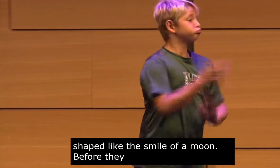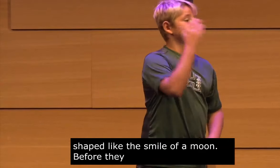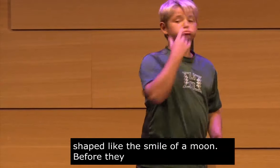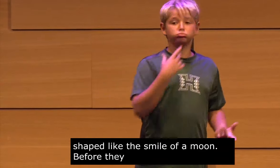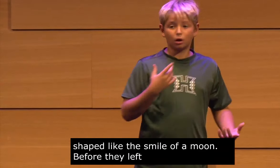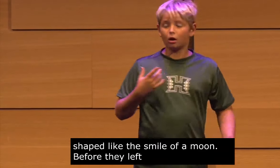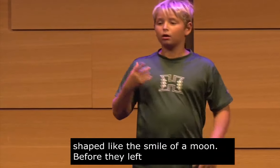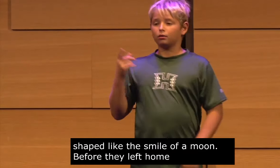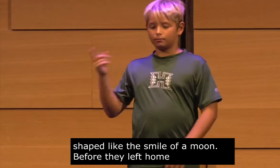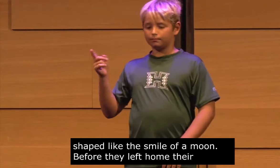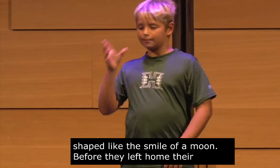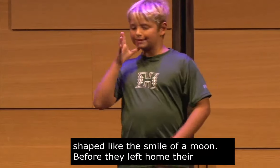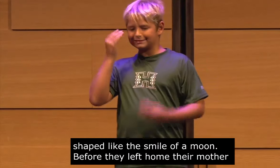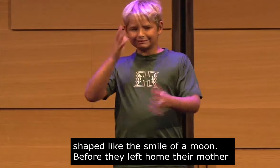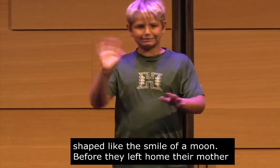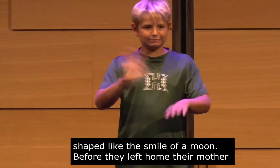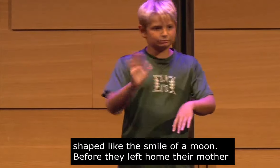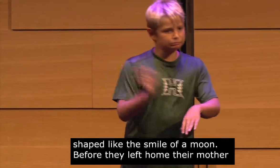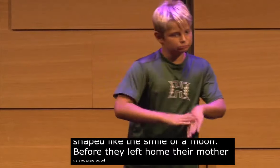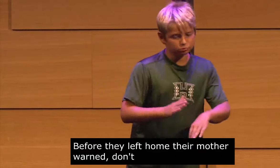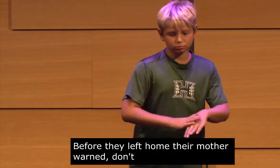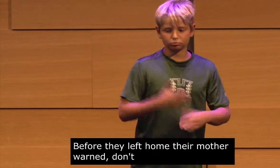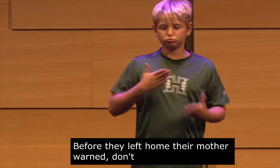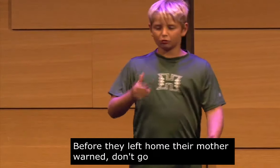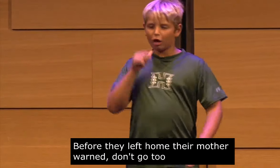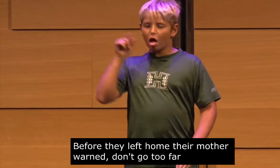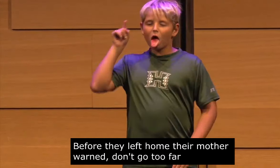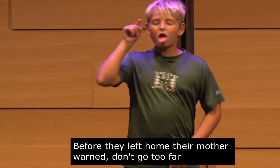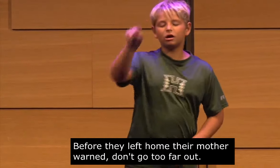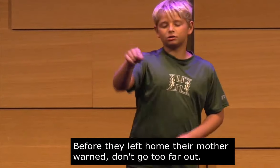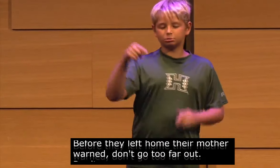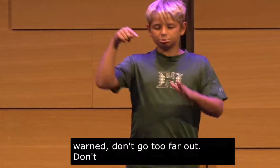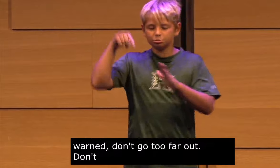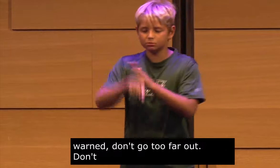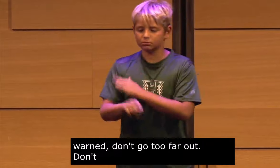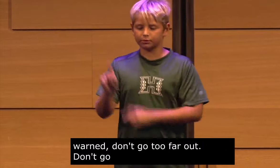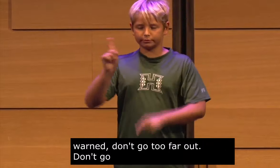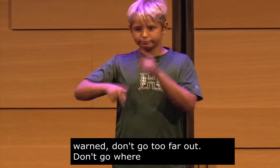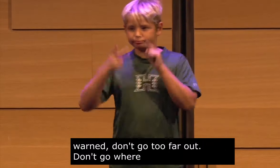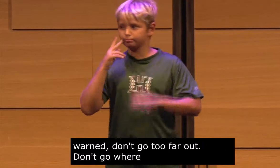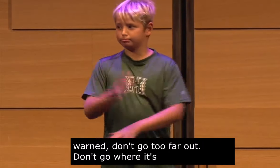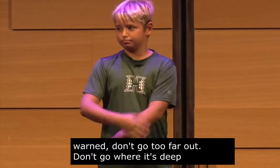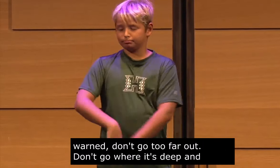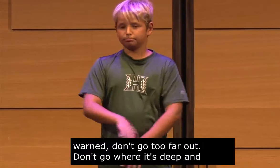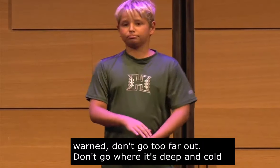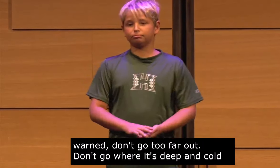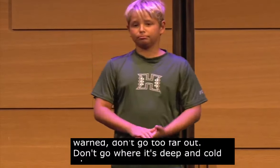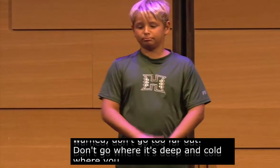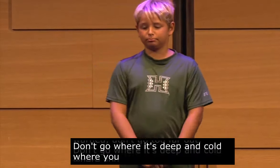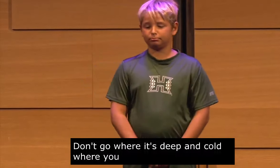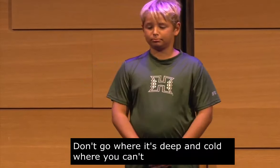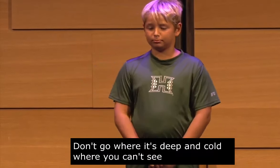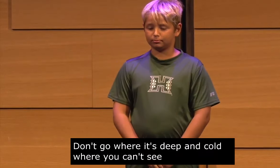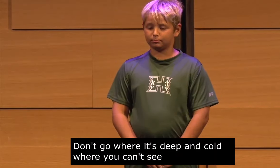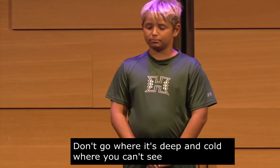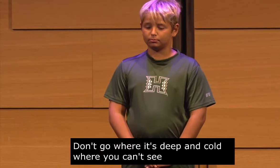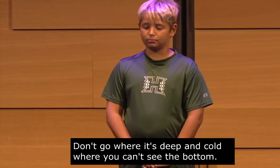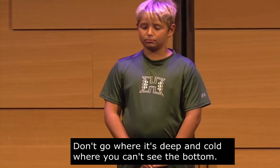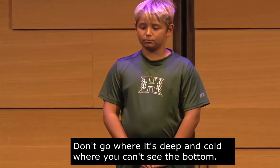Before they left home, their mother warned, don't go too far out. Don't go where it's deep and cold, where you can't see the bottom.